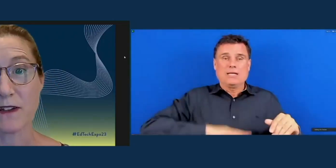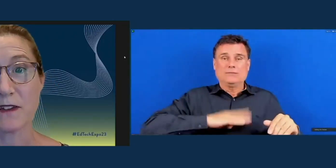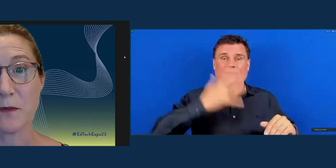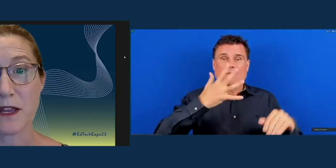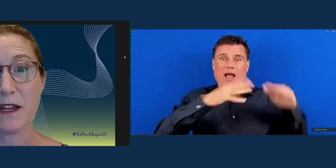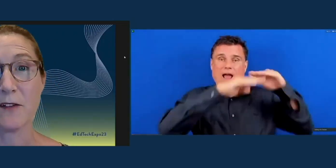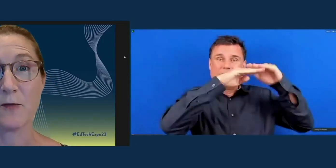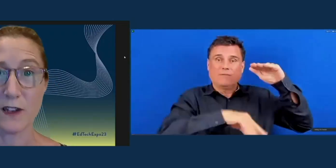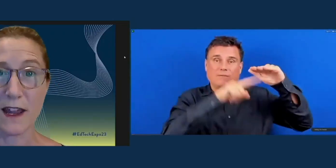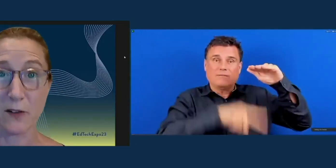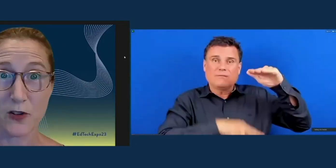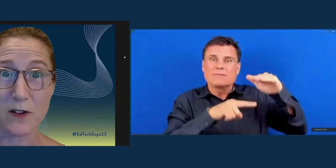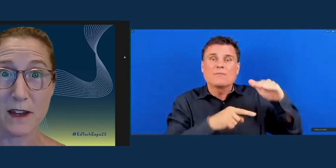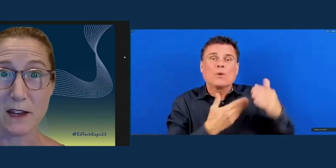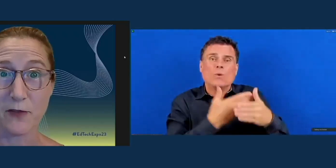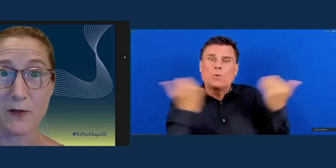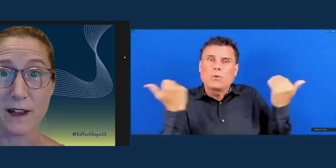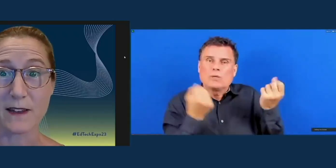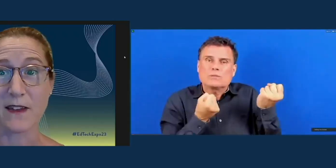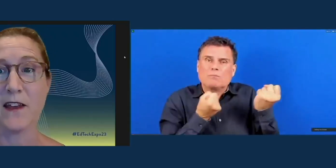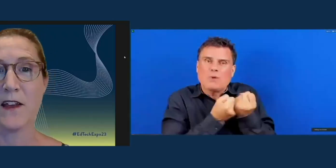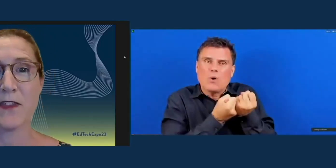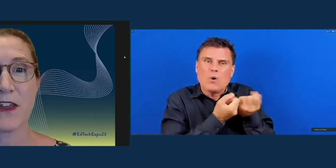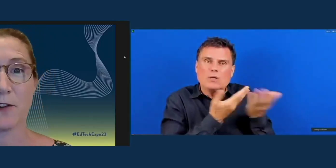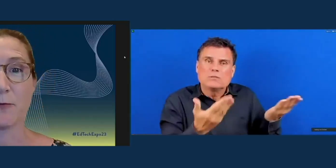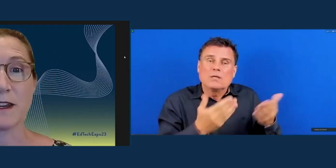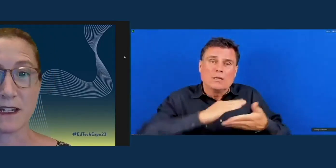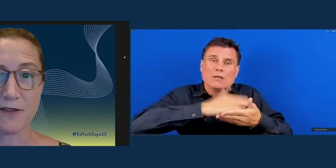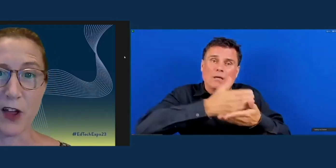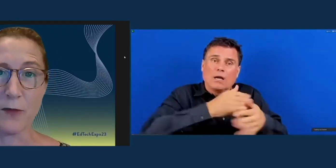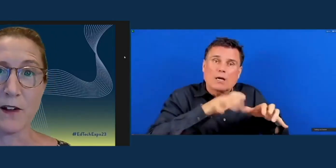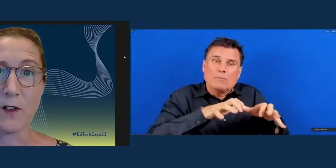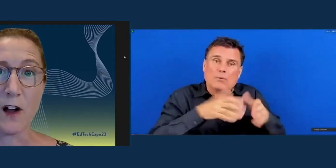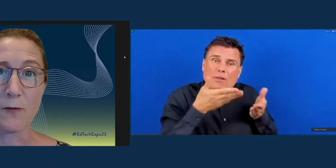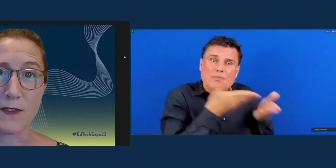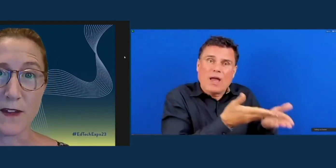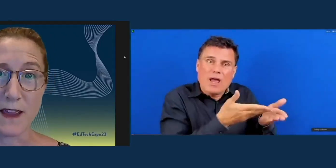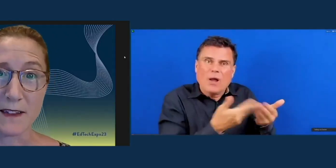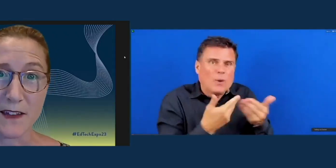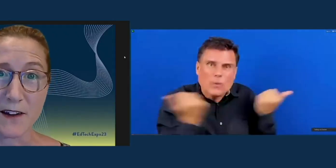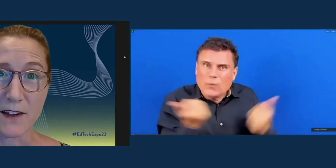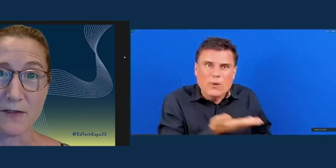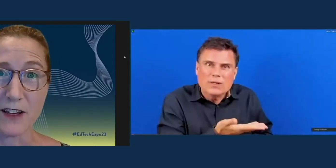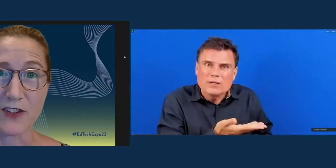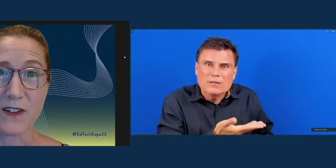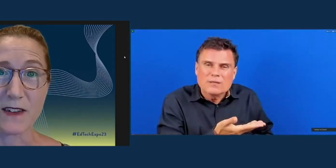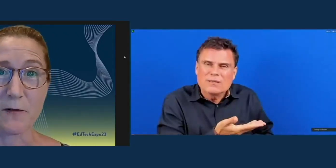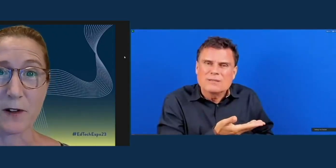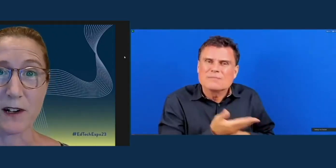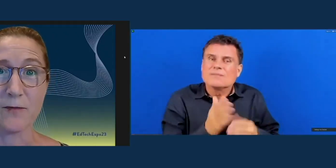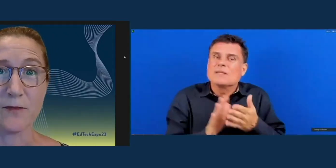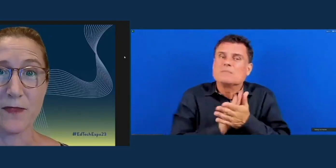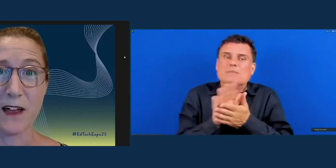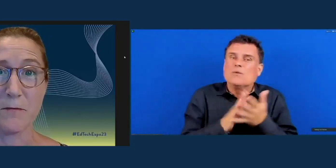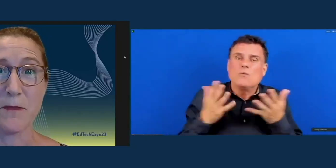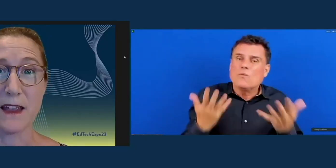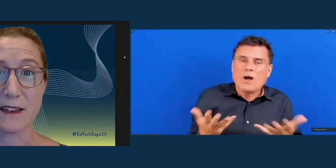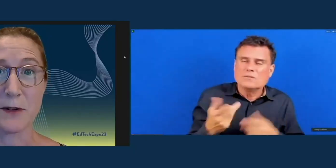were participating and could influence their reading development along with the ACR interventions they